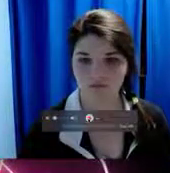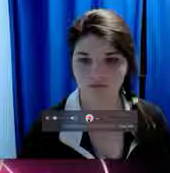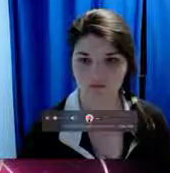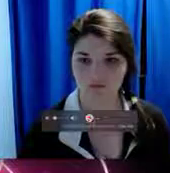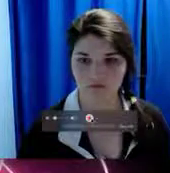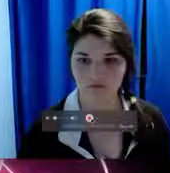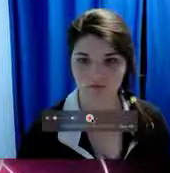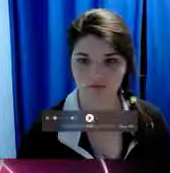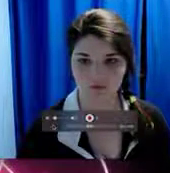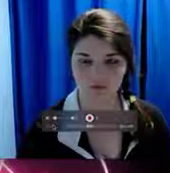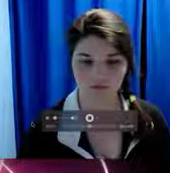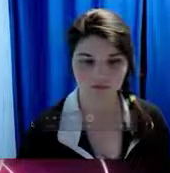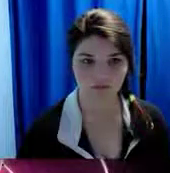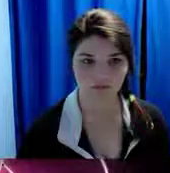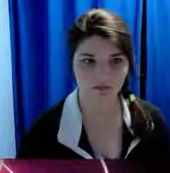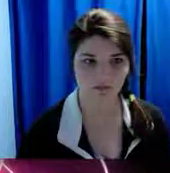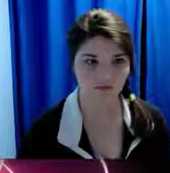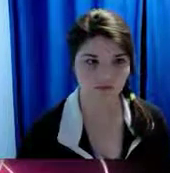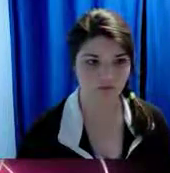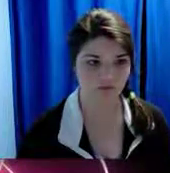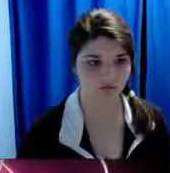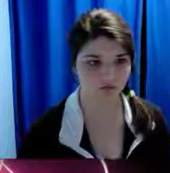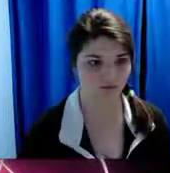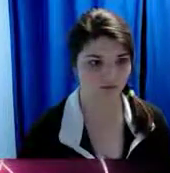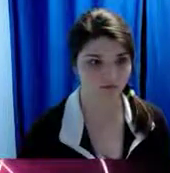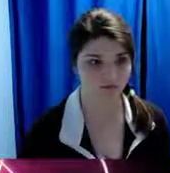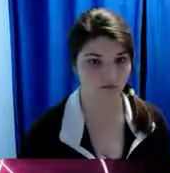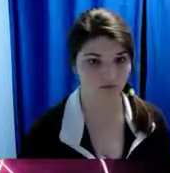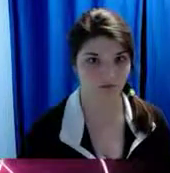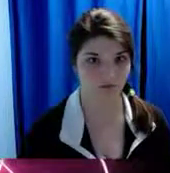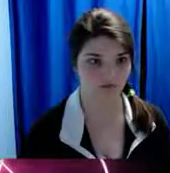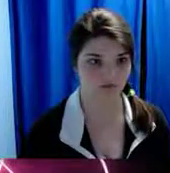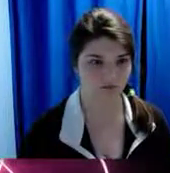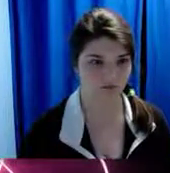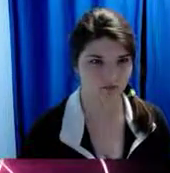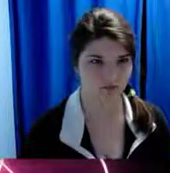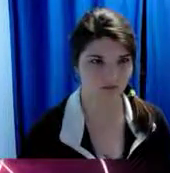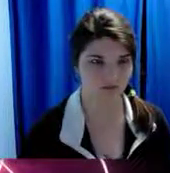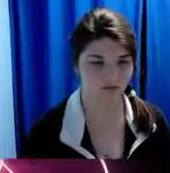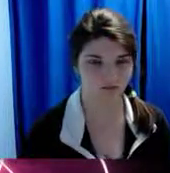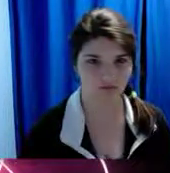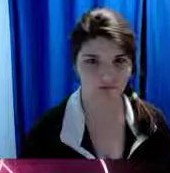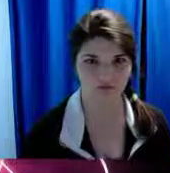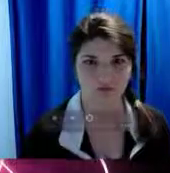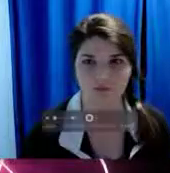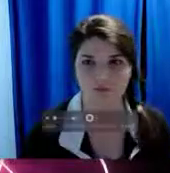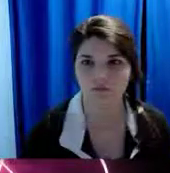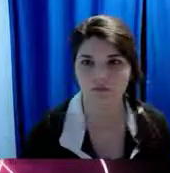Heartbeat. The walls of the chambers of the heart are made up of